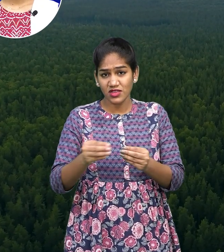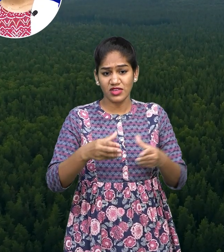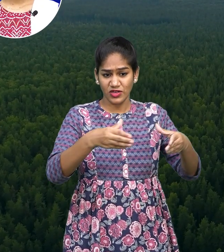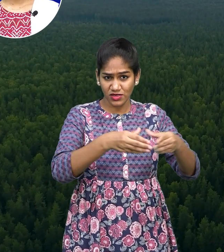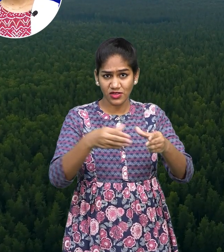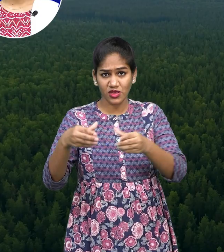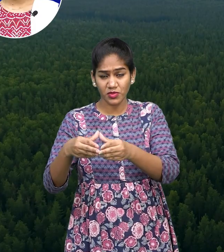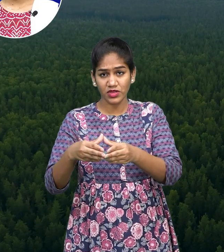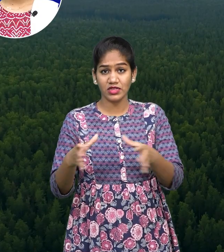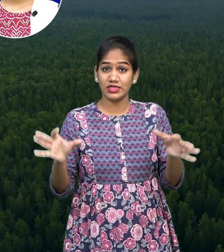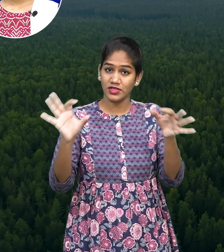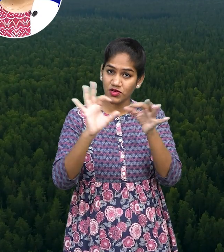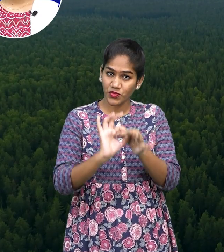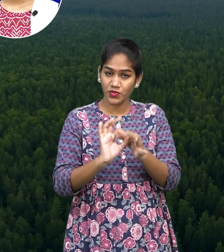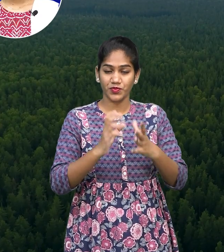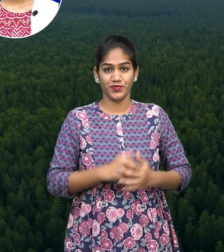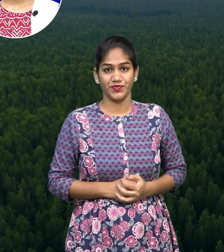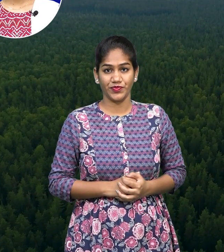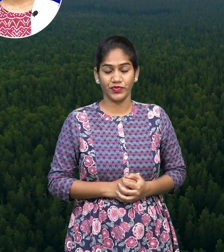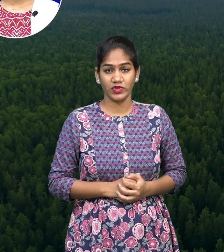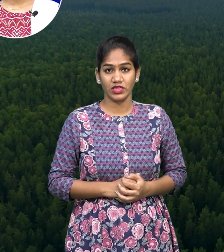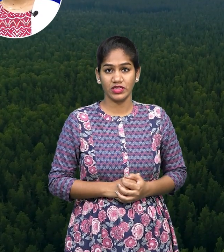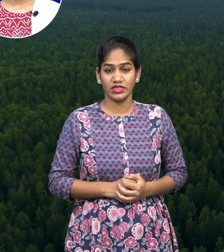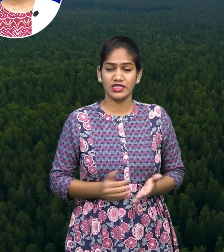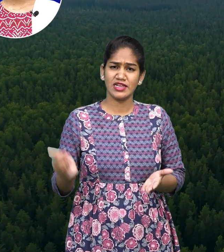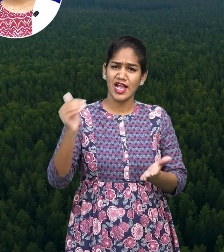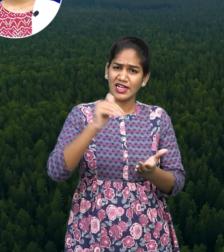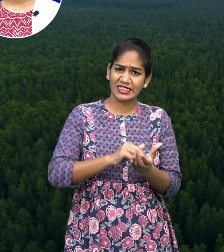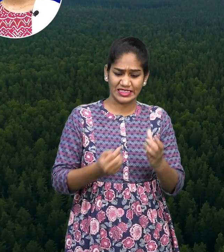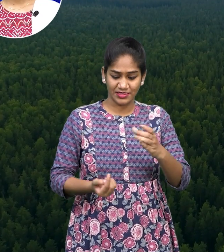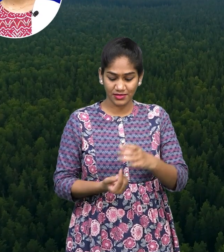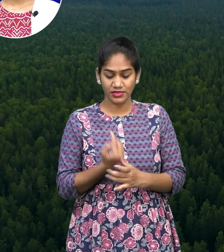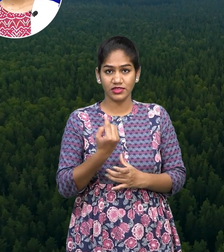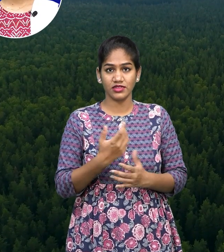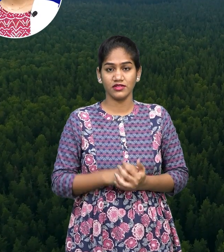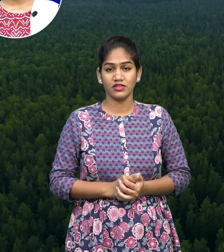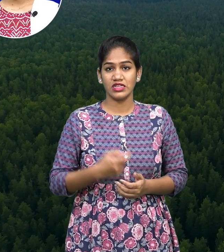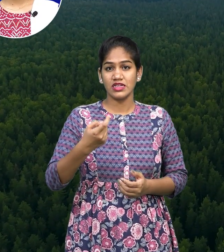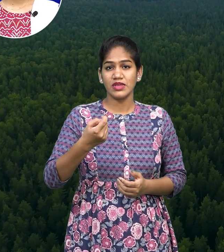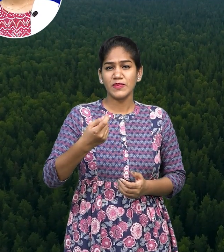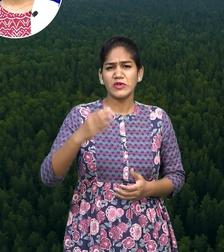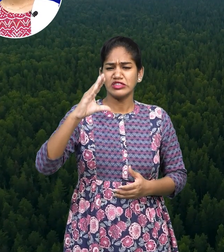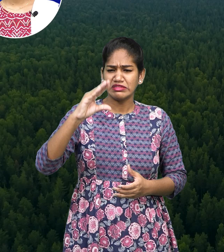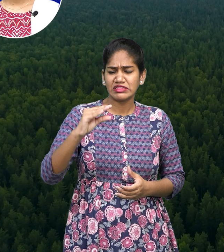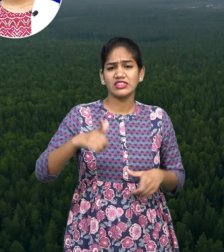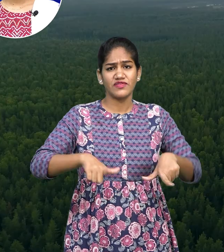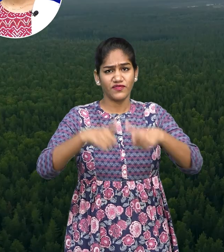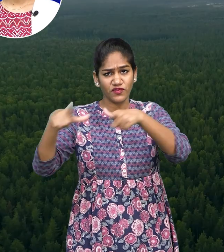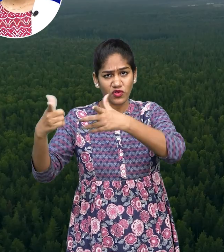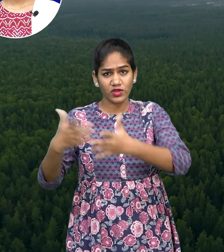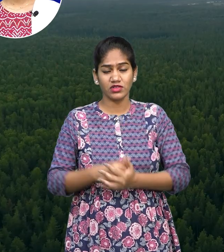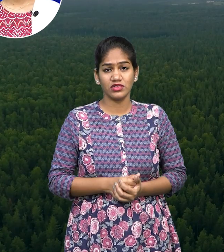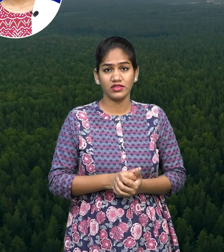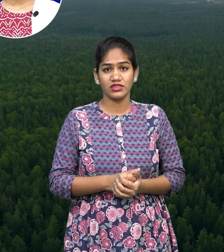will collaborate in regenerating degraded forests